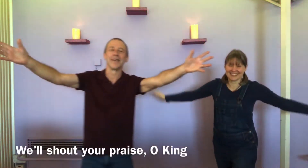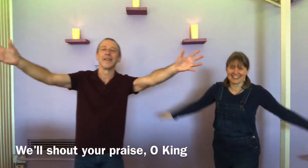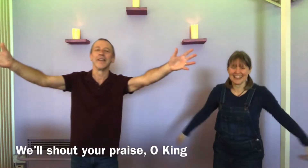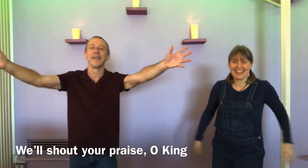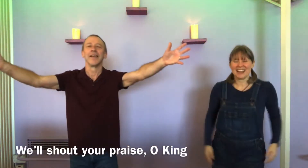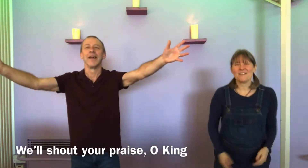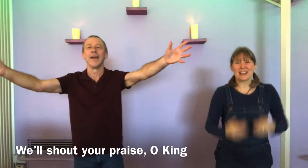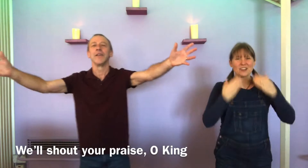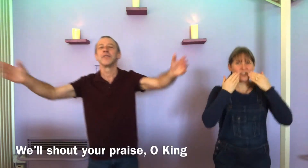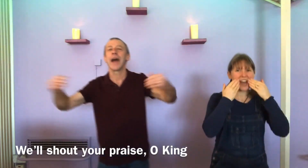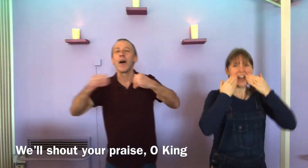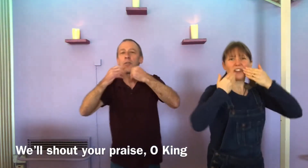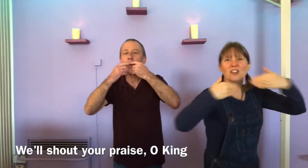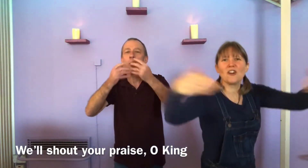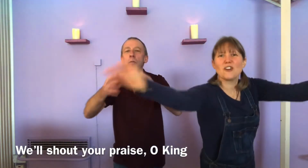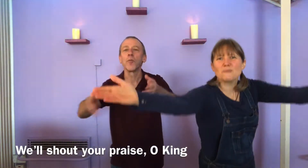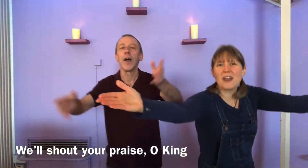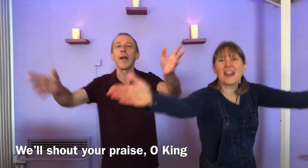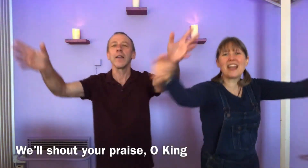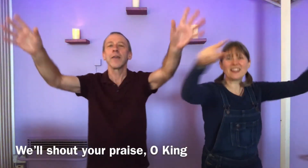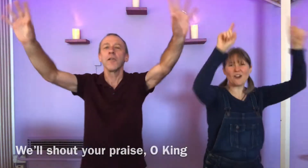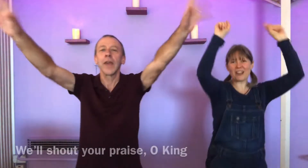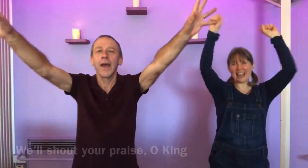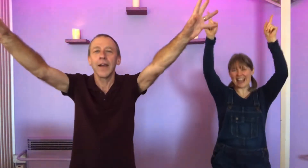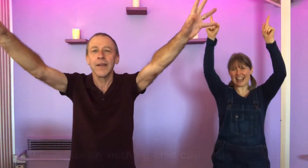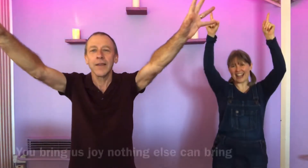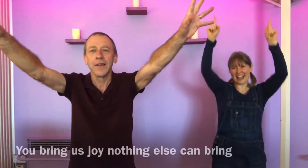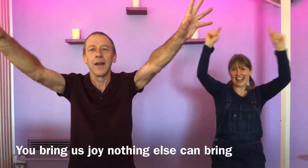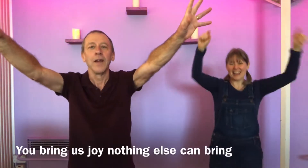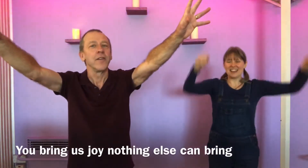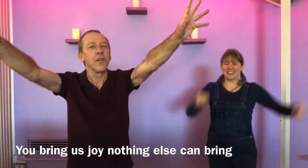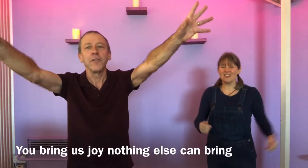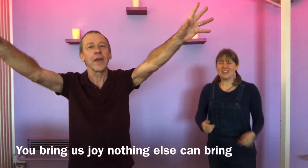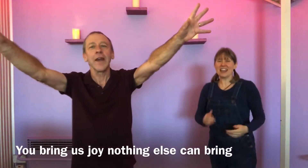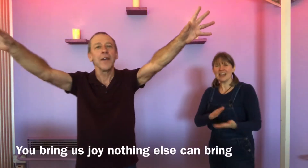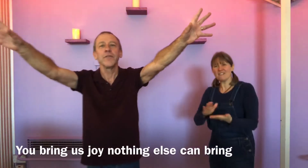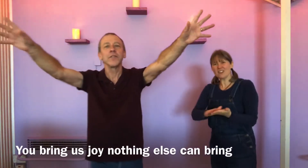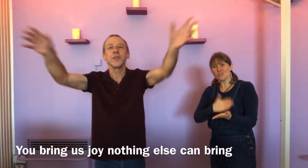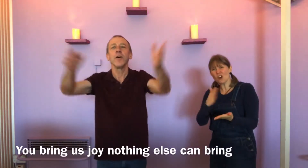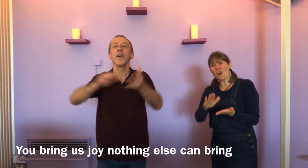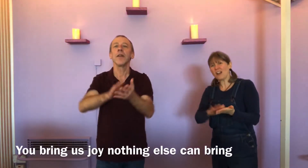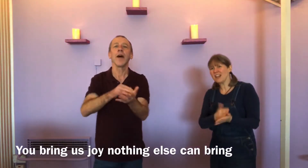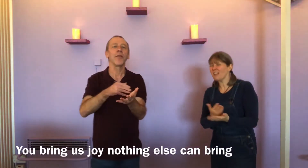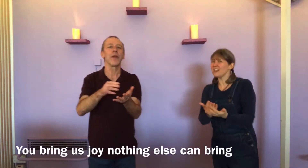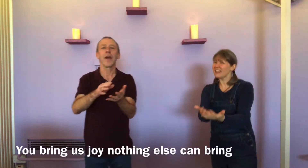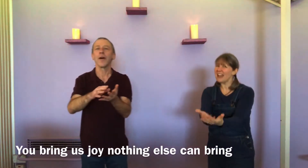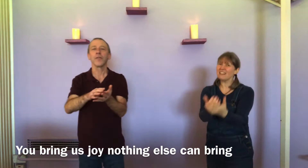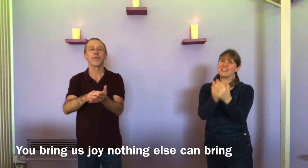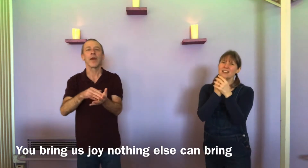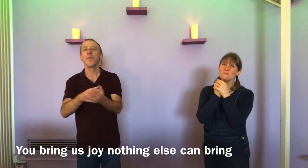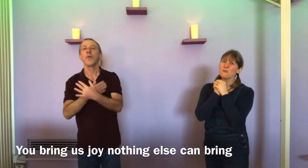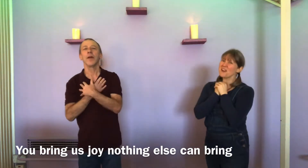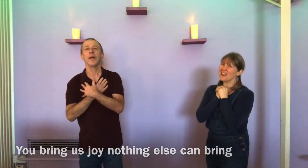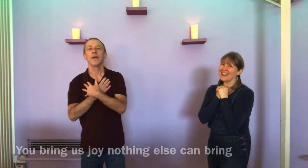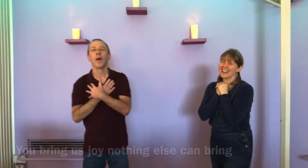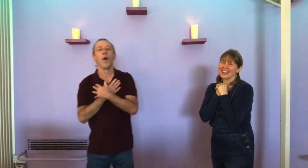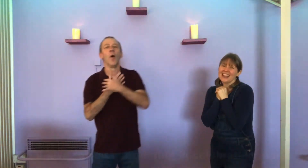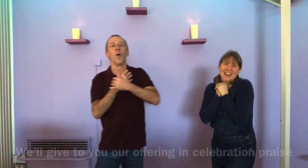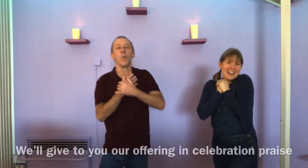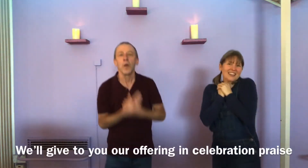We'll shout your praise, O King You give us joy, nothing else can bring We'll